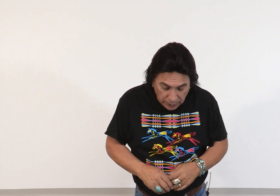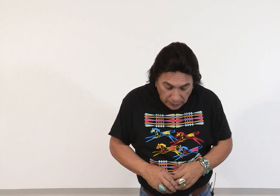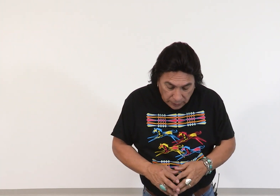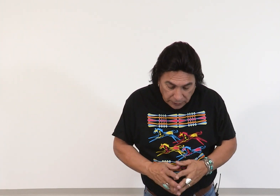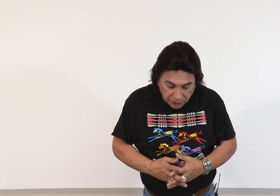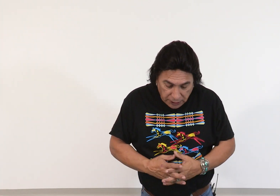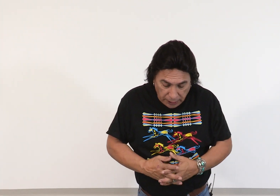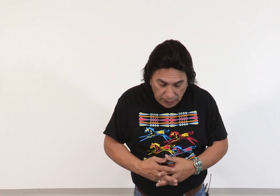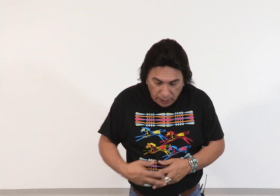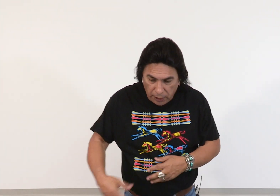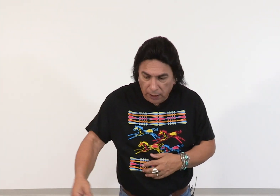Let's say